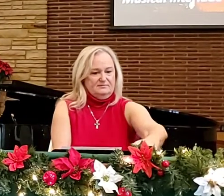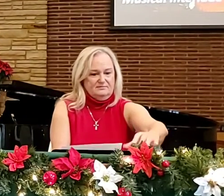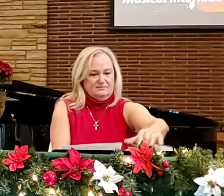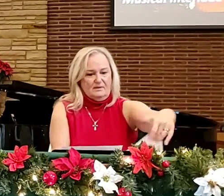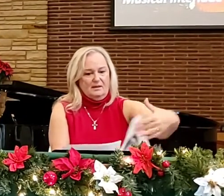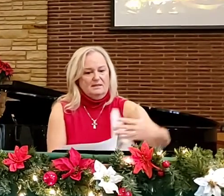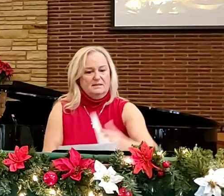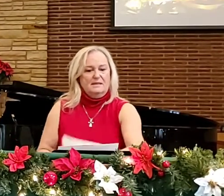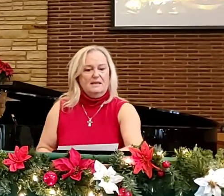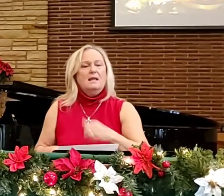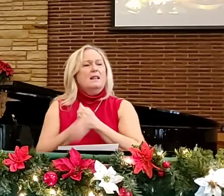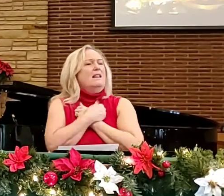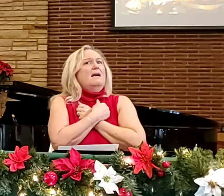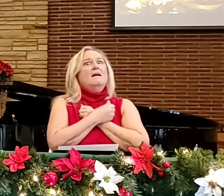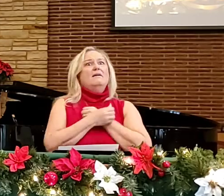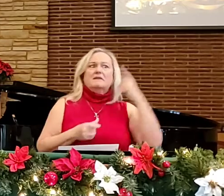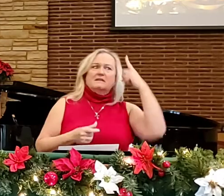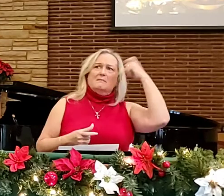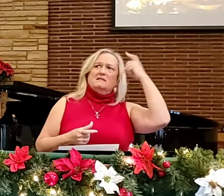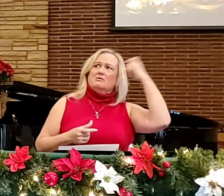They say love is a mystery.